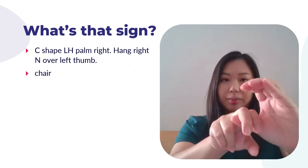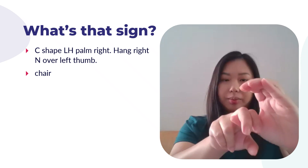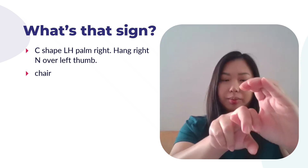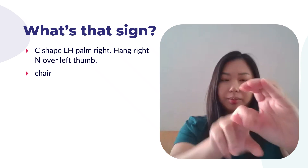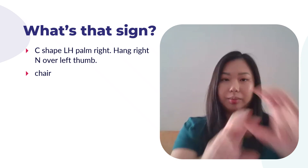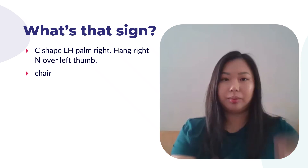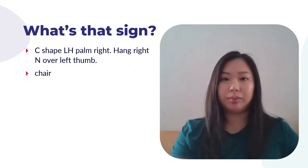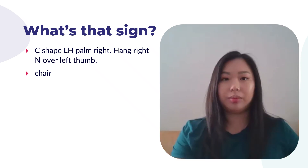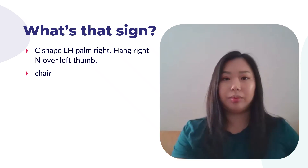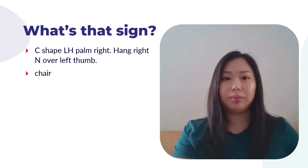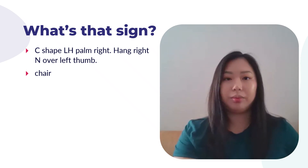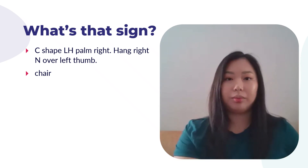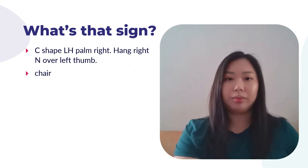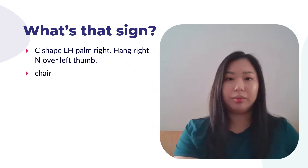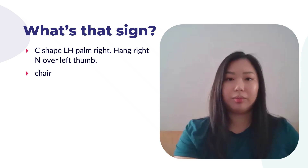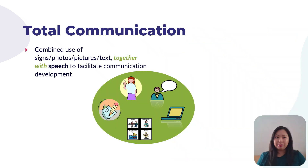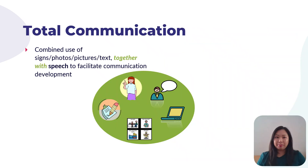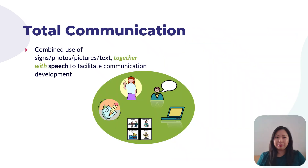Chair.